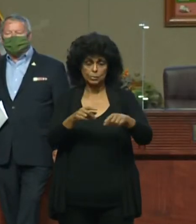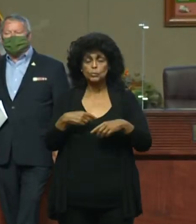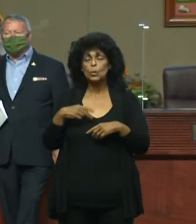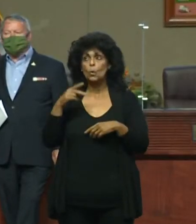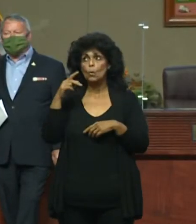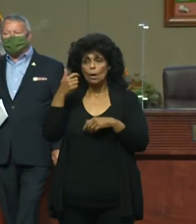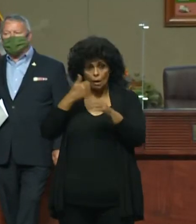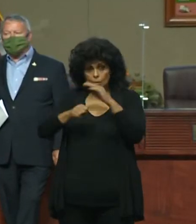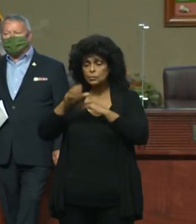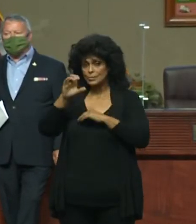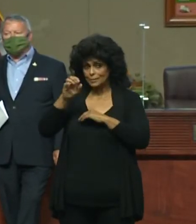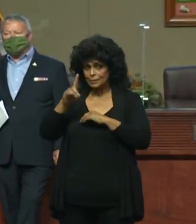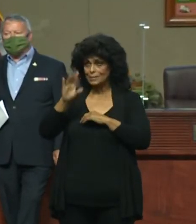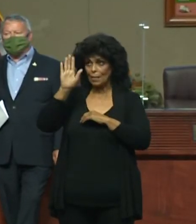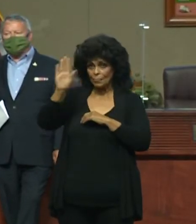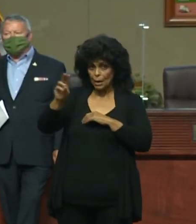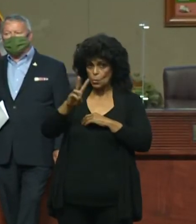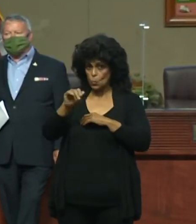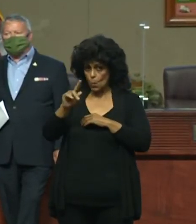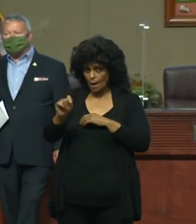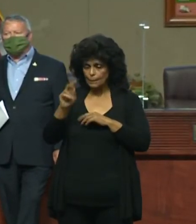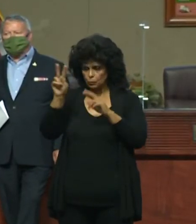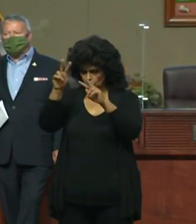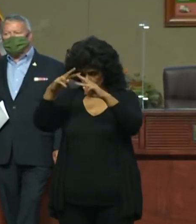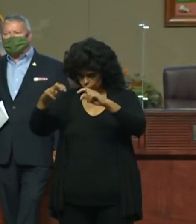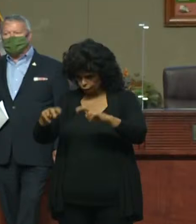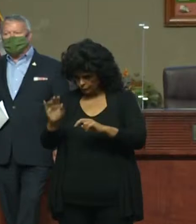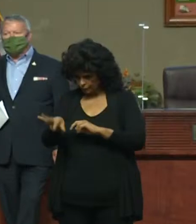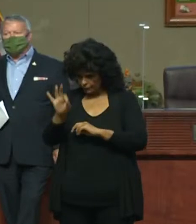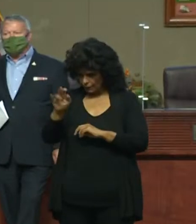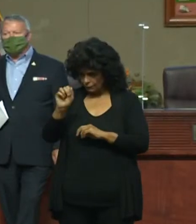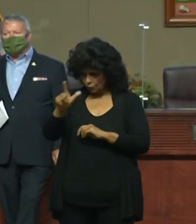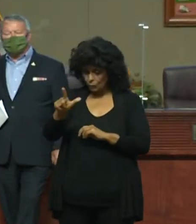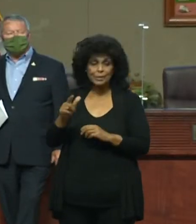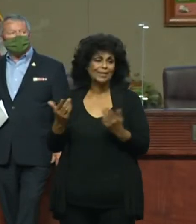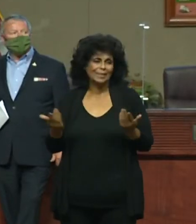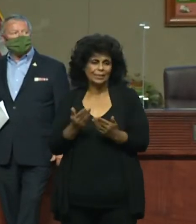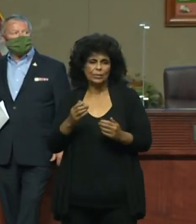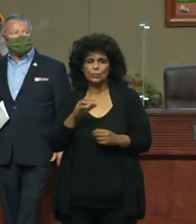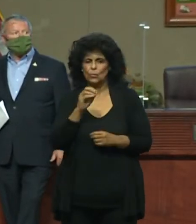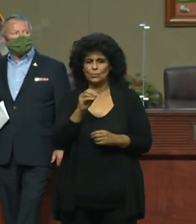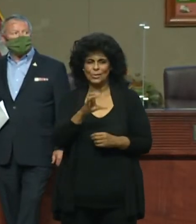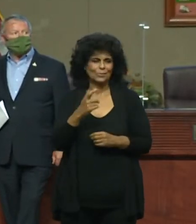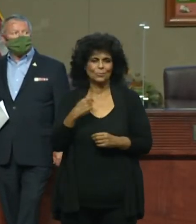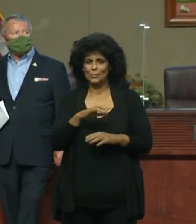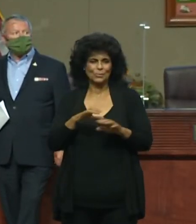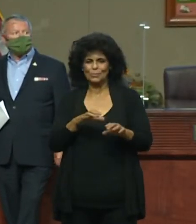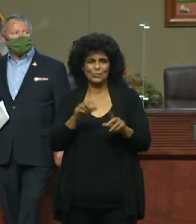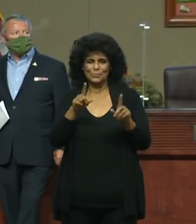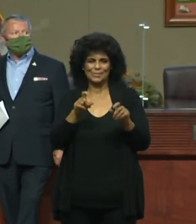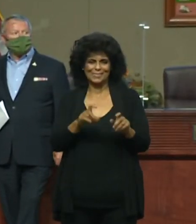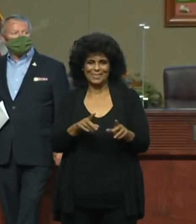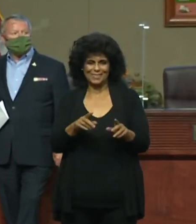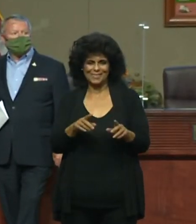state of Florida. I don't specifically know what they are in Orange County since we don't do the lab testing here